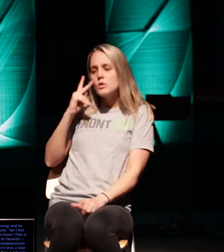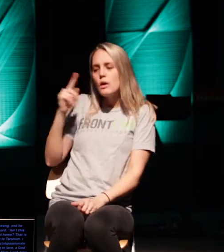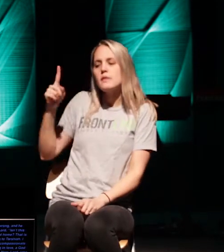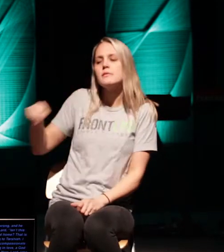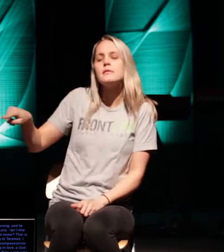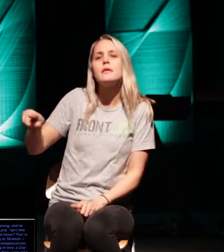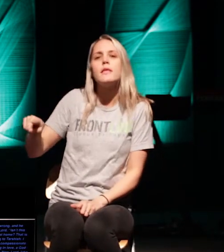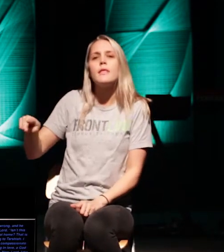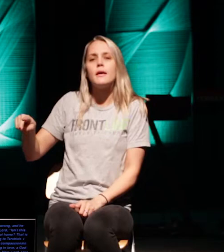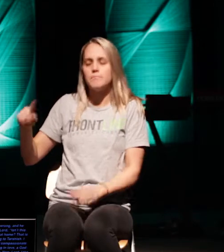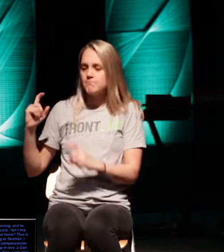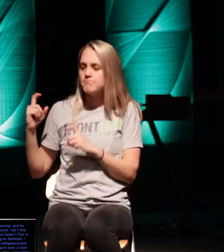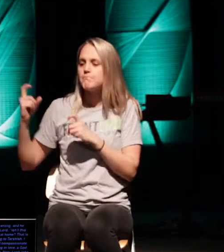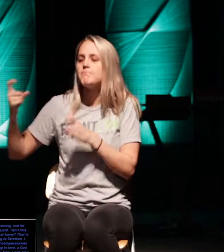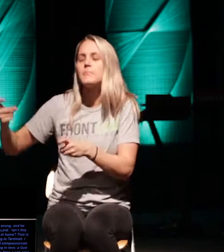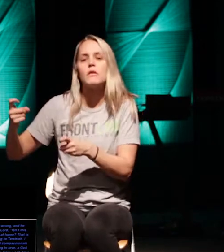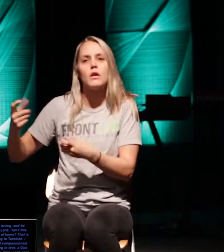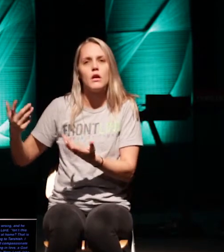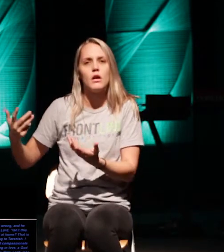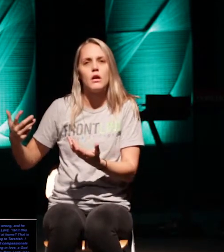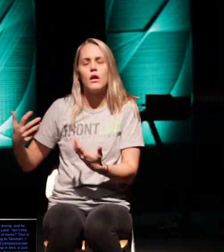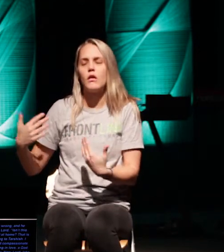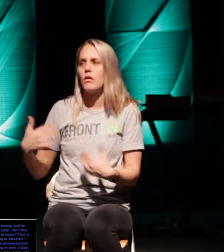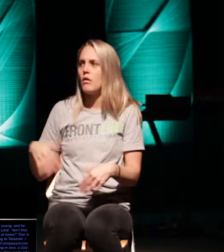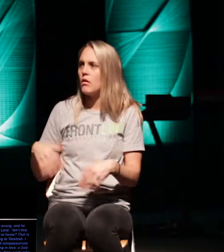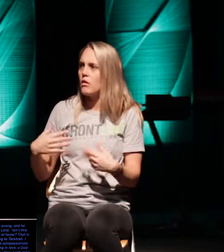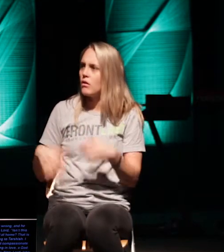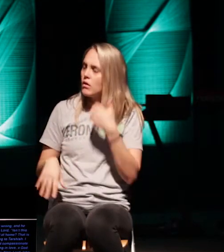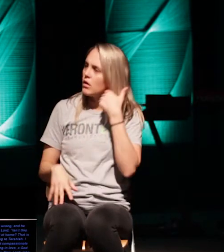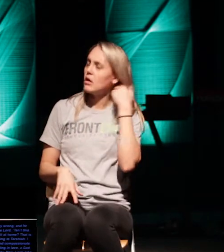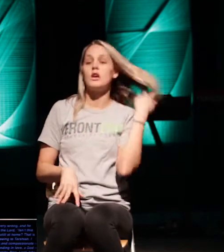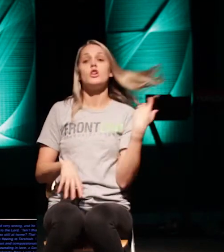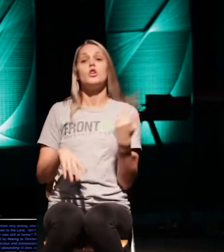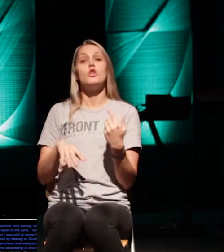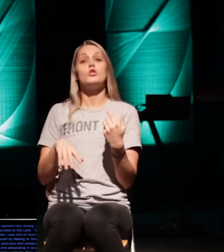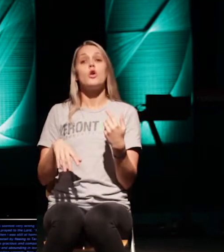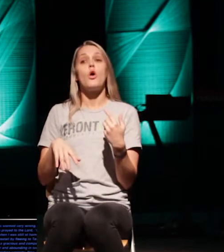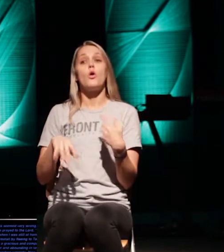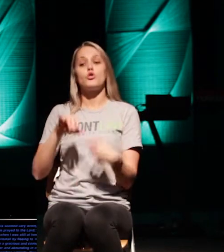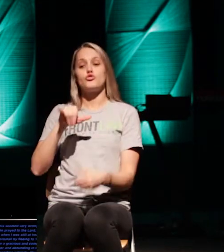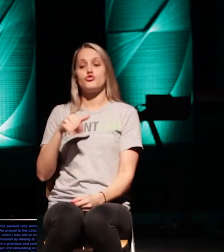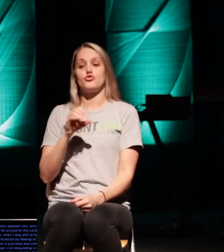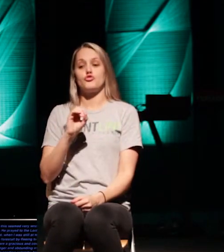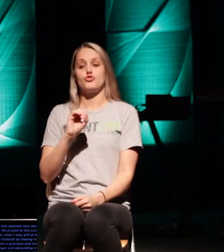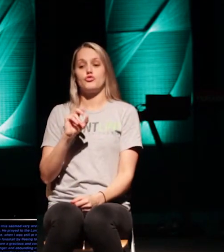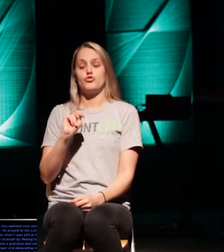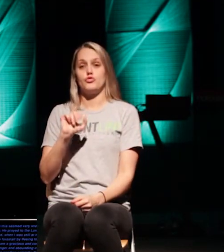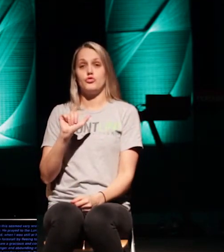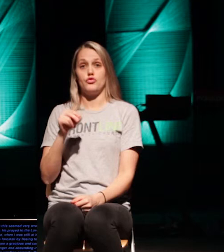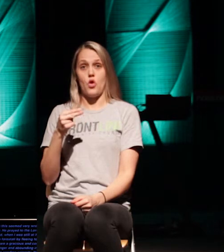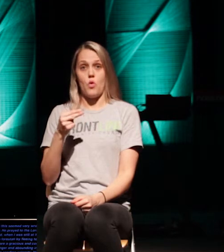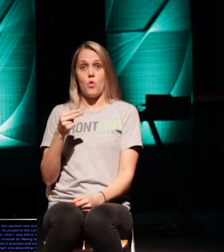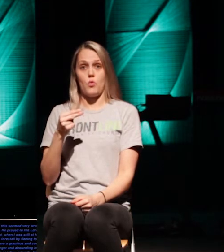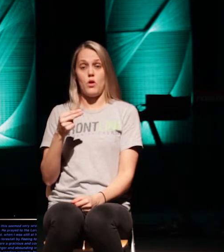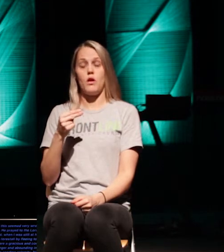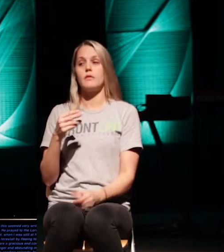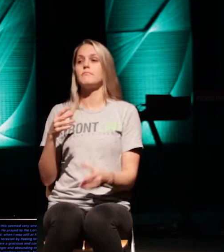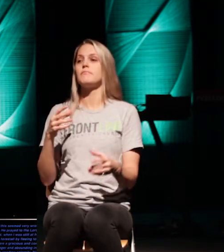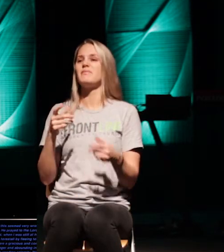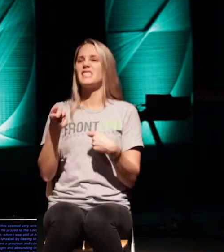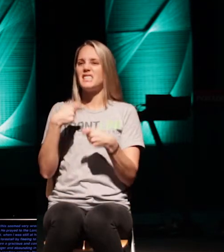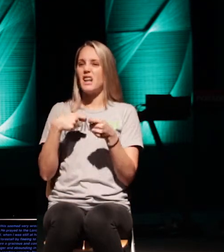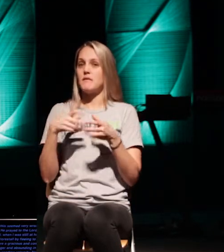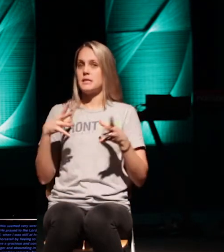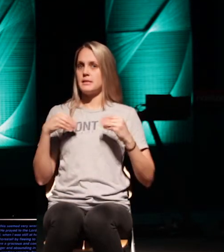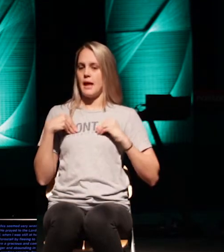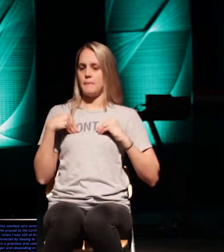Wow. And so Jonah, instead of assuming the role of messenger to which God called him, as he goes into the